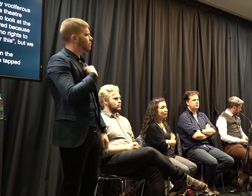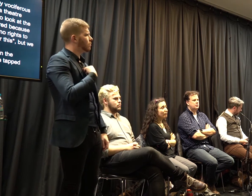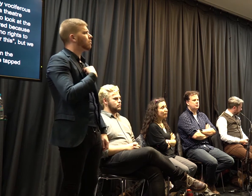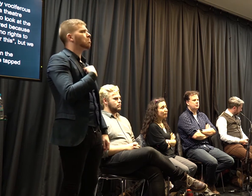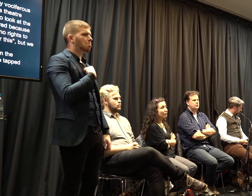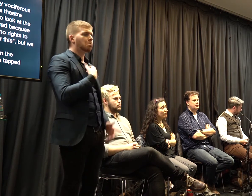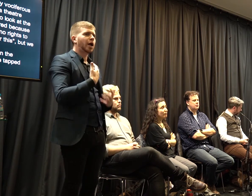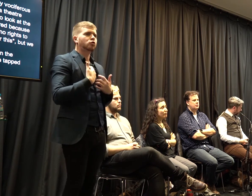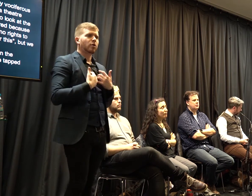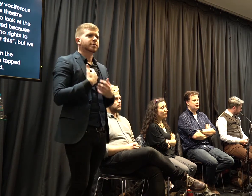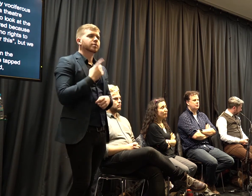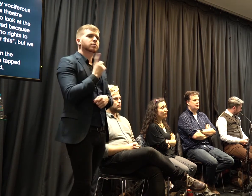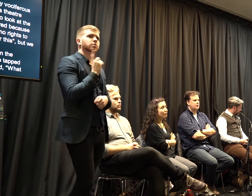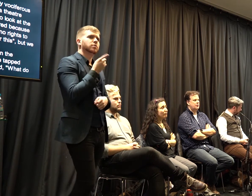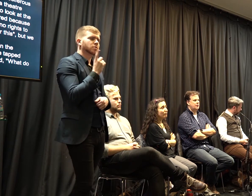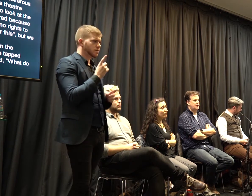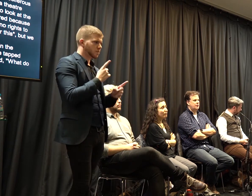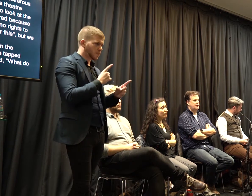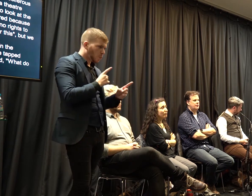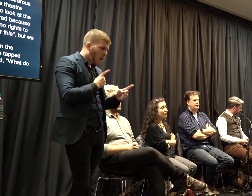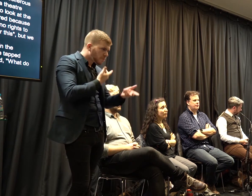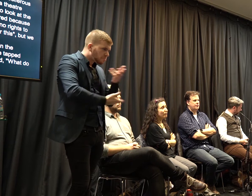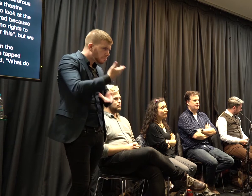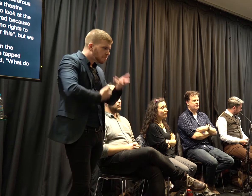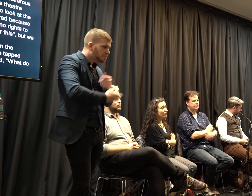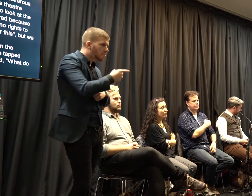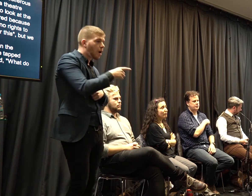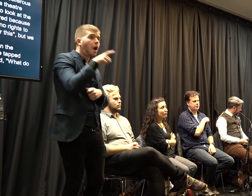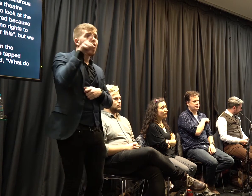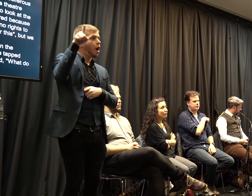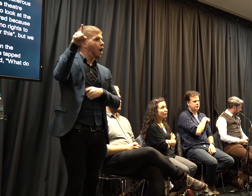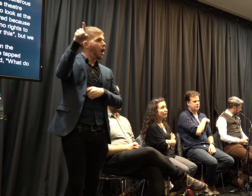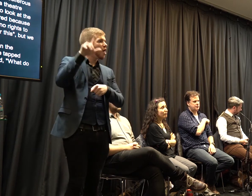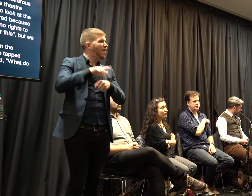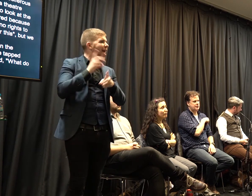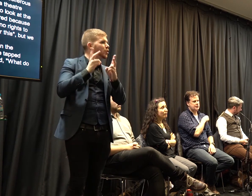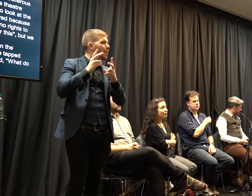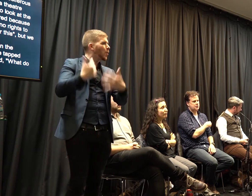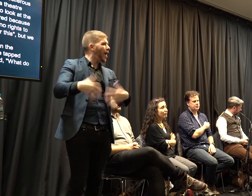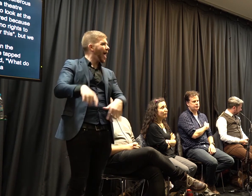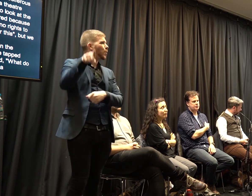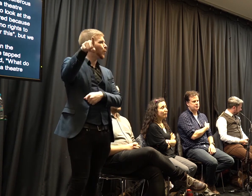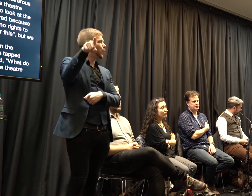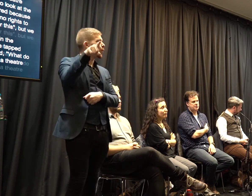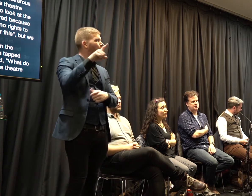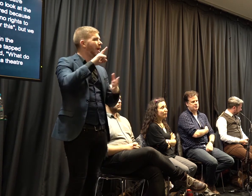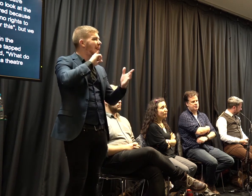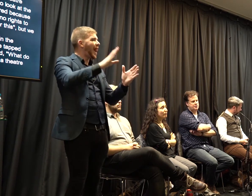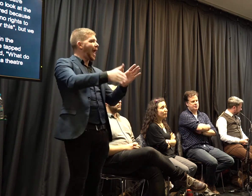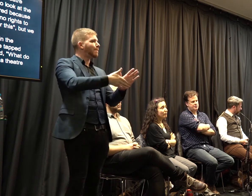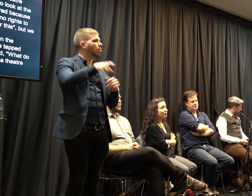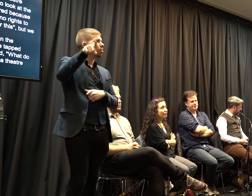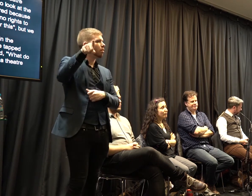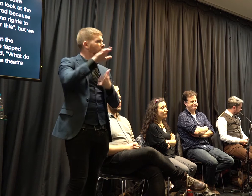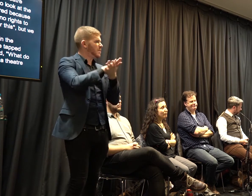going, interesting. What? Why is that then? And they went, she's a theatre interpreter. So it's like she had a label that meant she